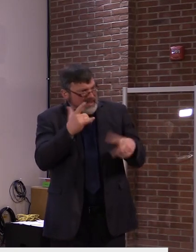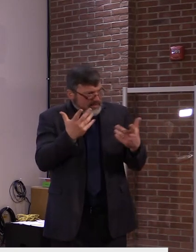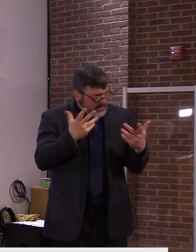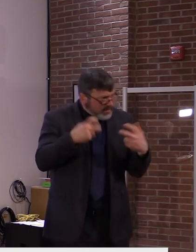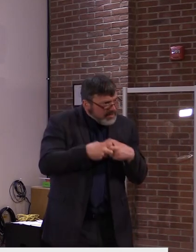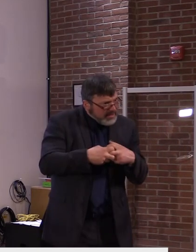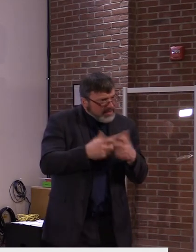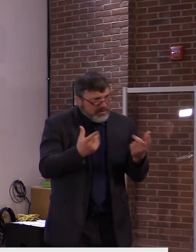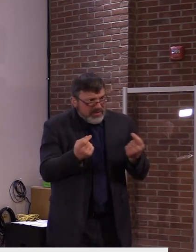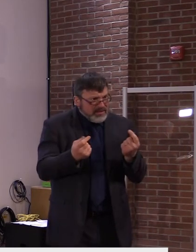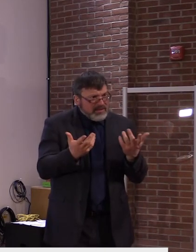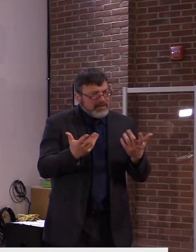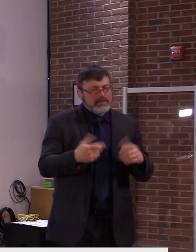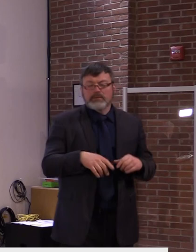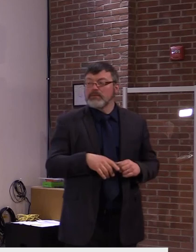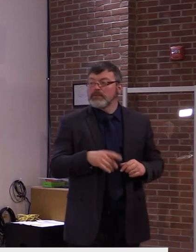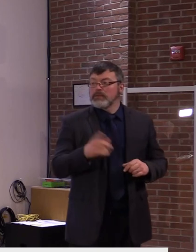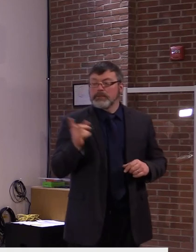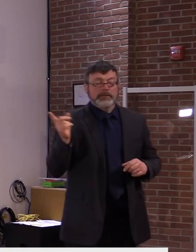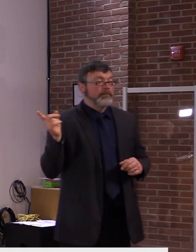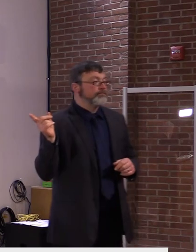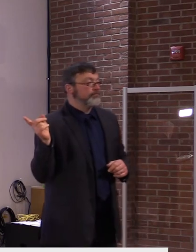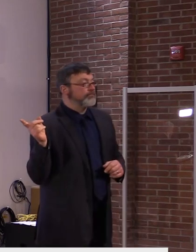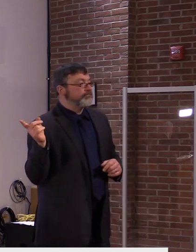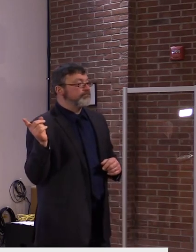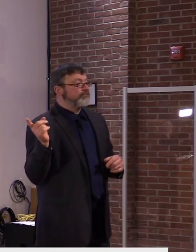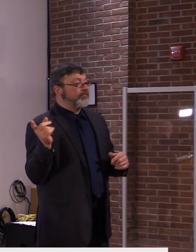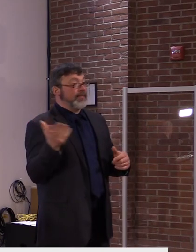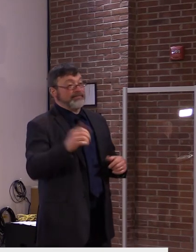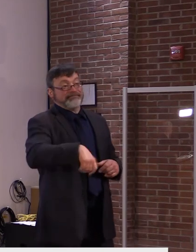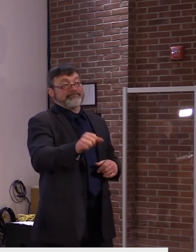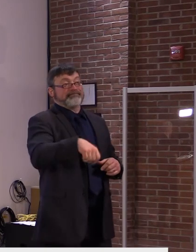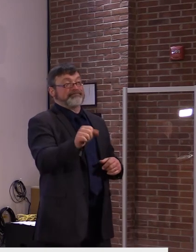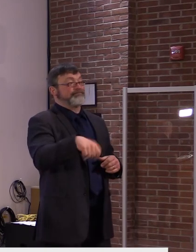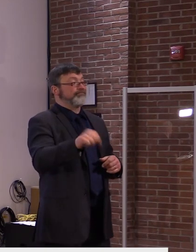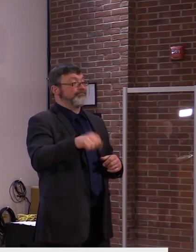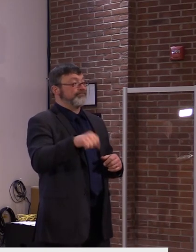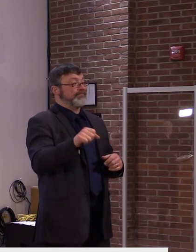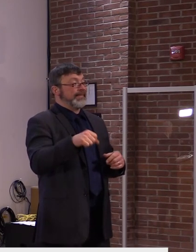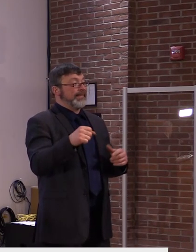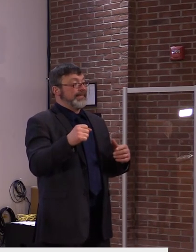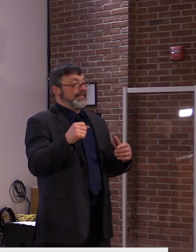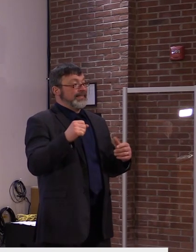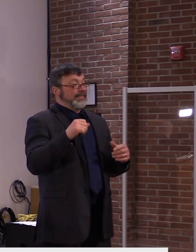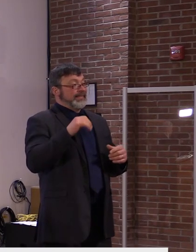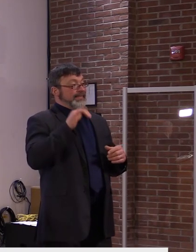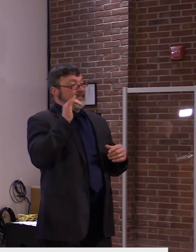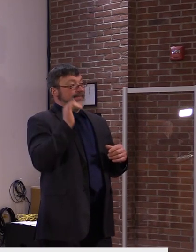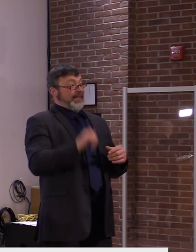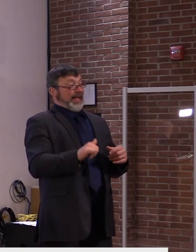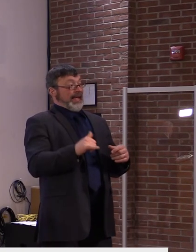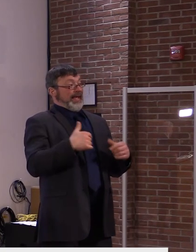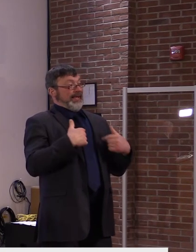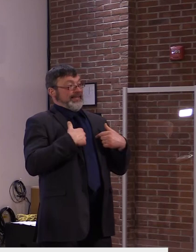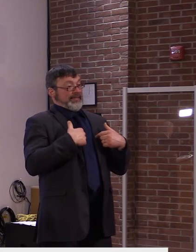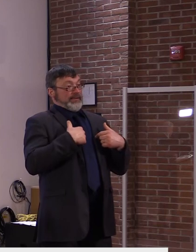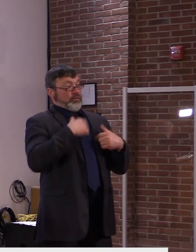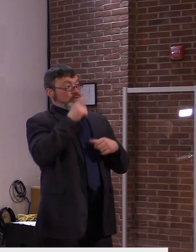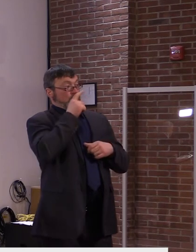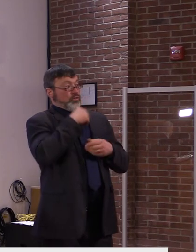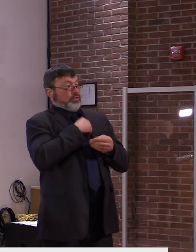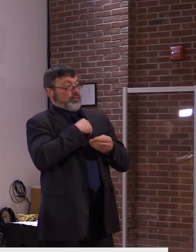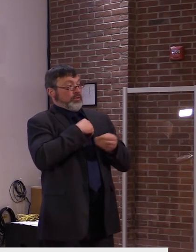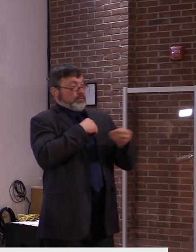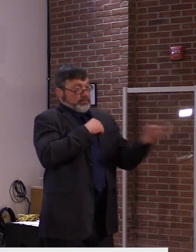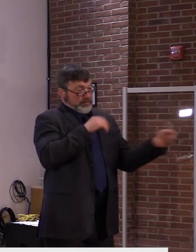to that particular person. So what's going to have to happen is that person will have to either give the call center a